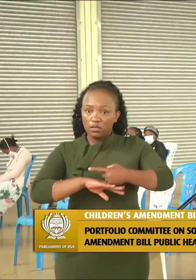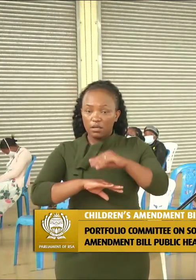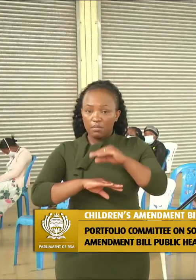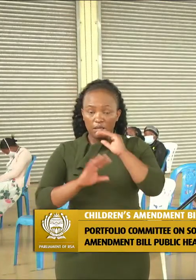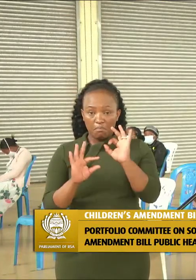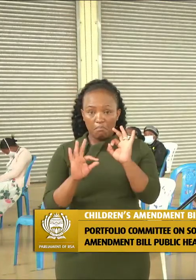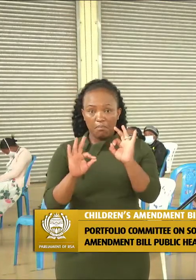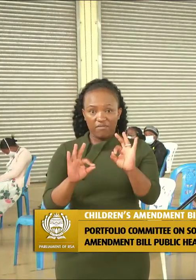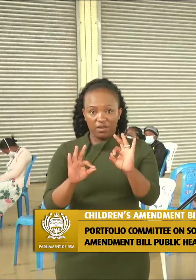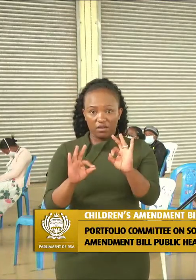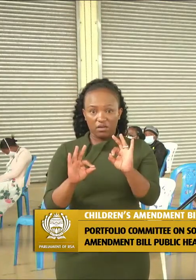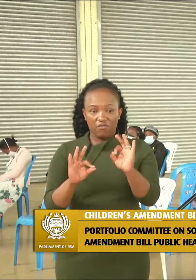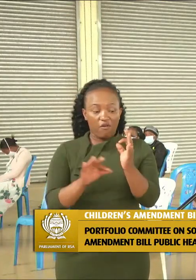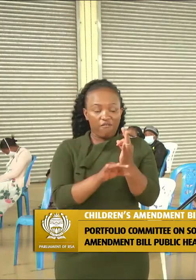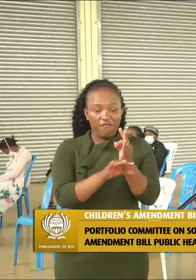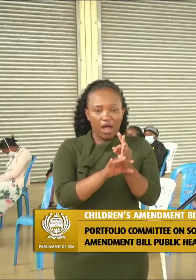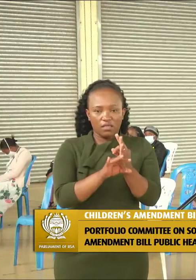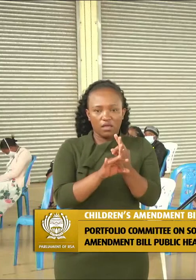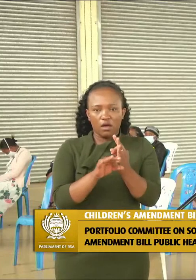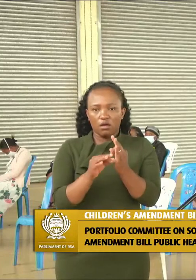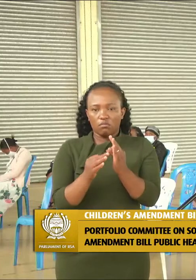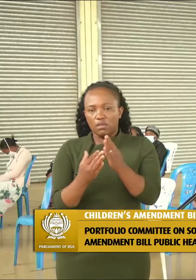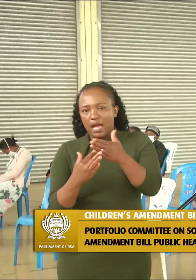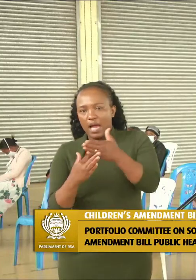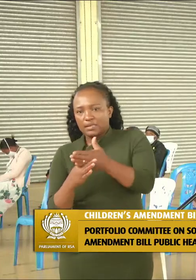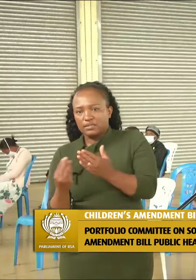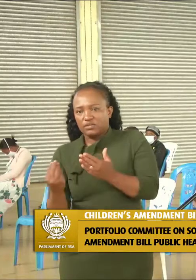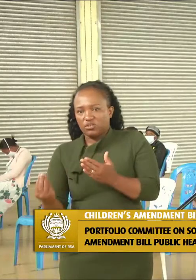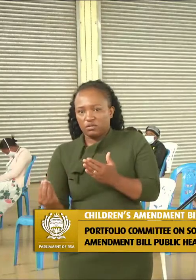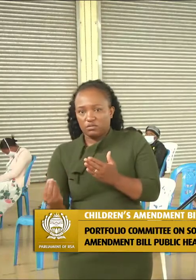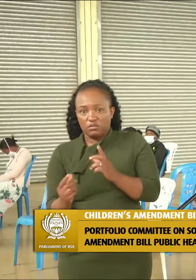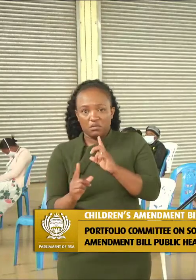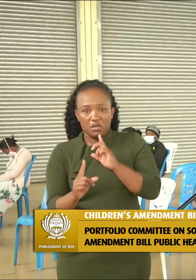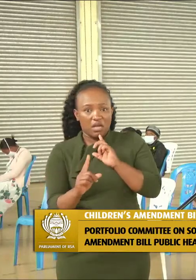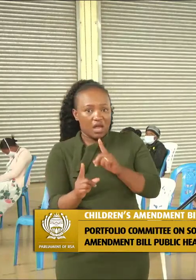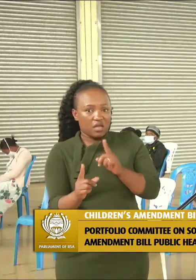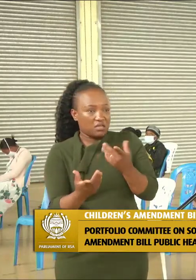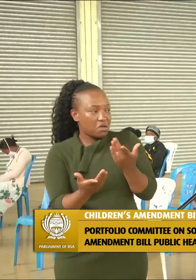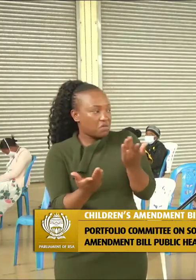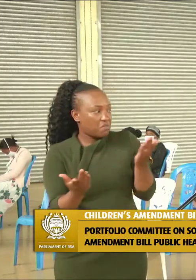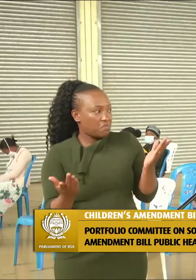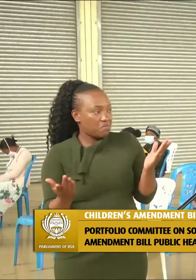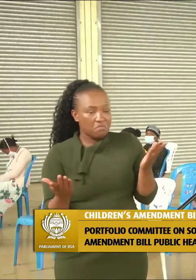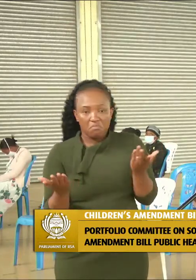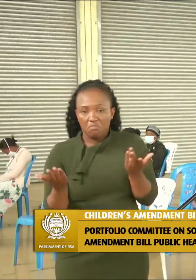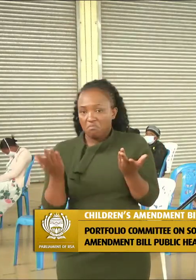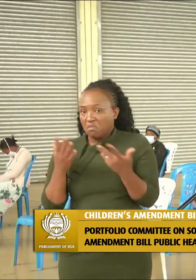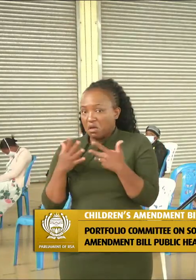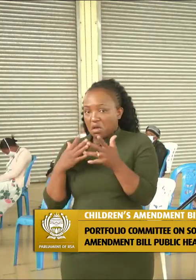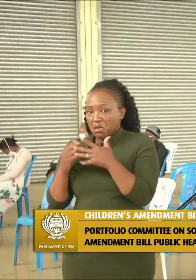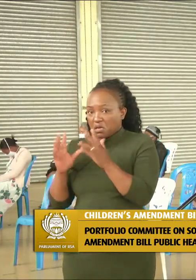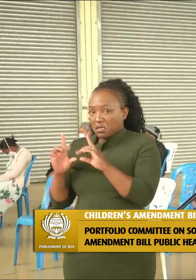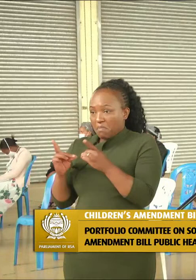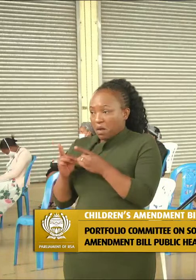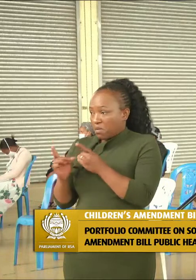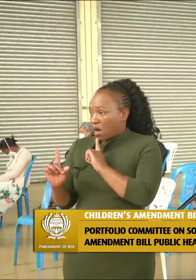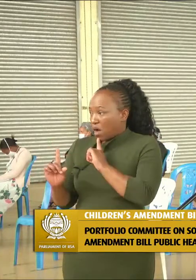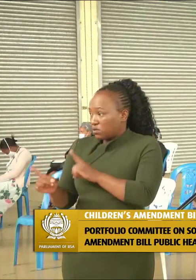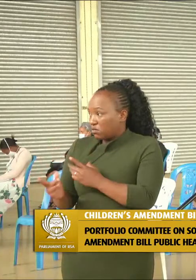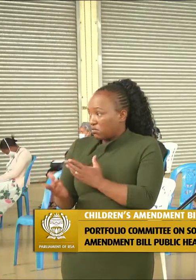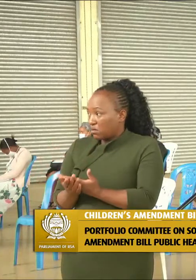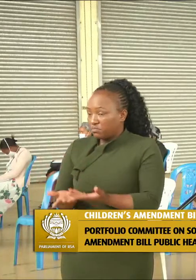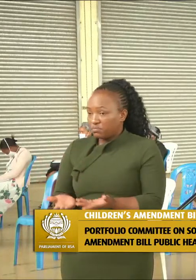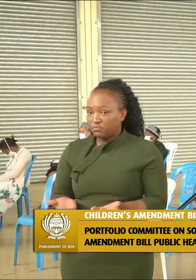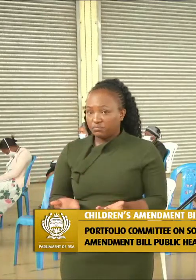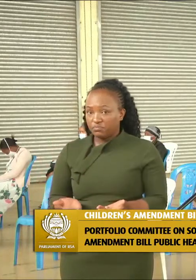kwezingu-30? Can somebody answer that question, maybe from the panel or from the department? Ukhona umuntu ongaphendula